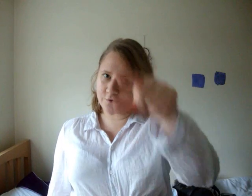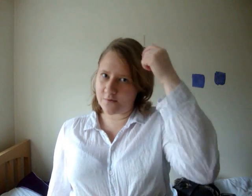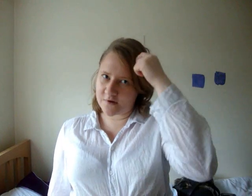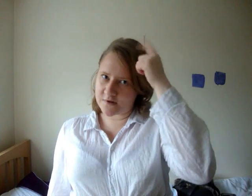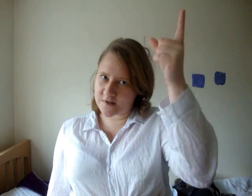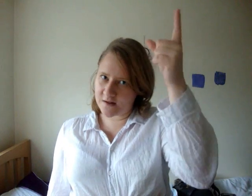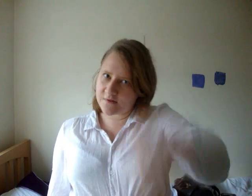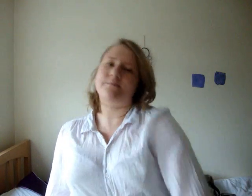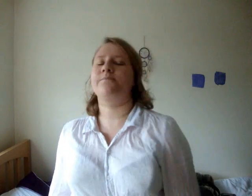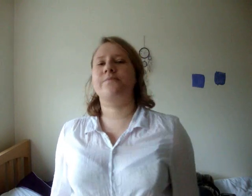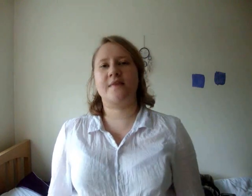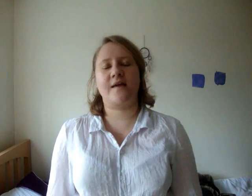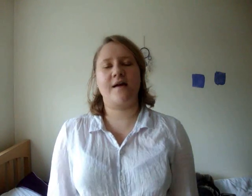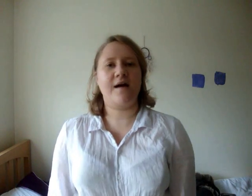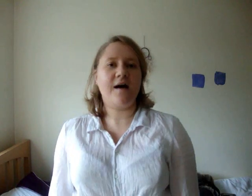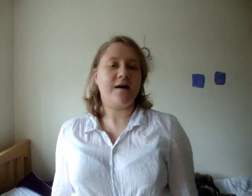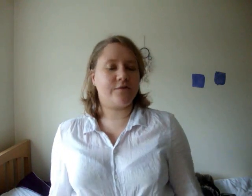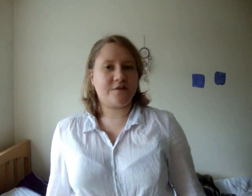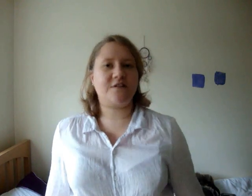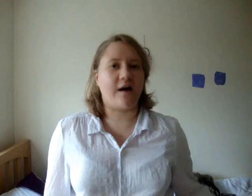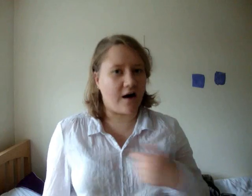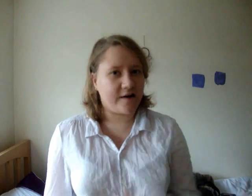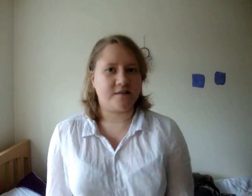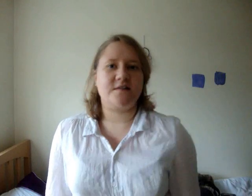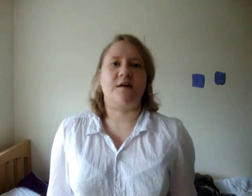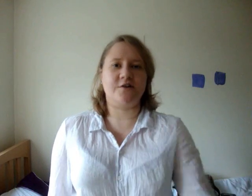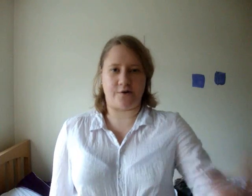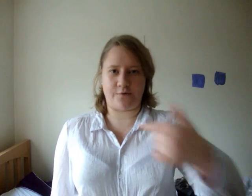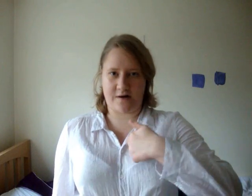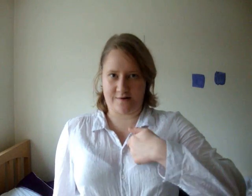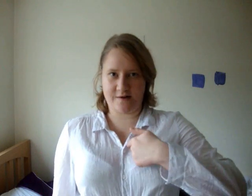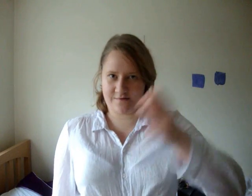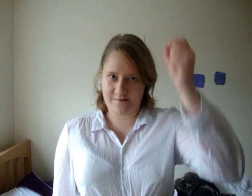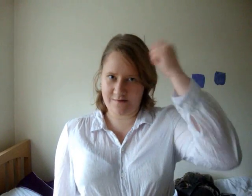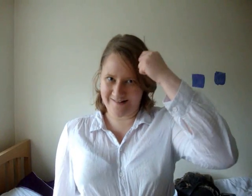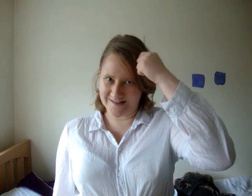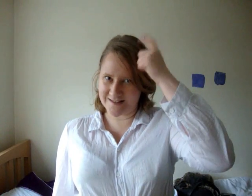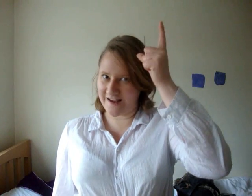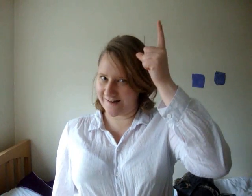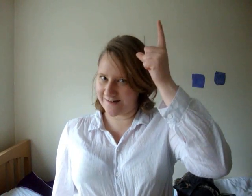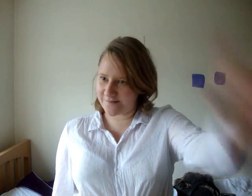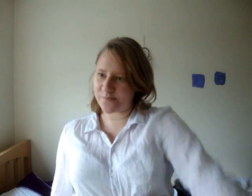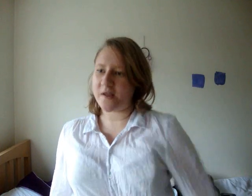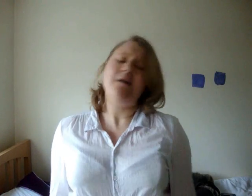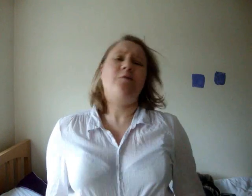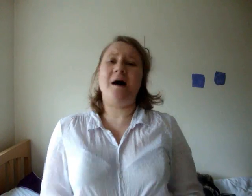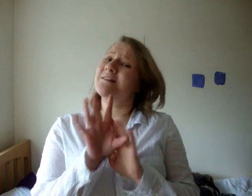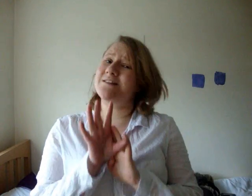You understand? If you want to say I understand, you go, I understand. What happens if